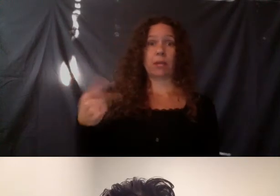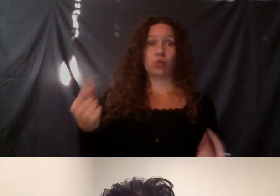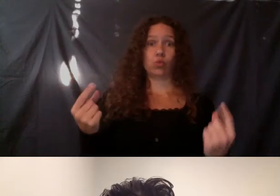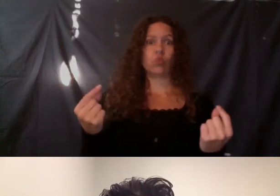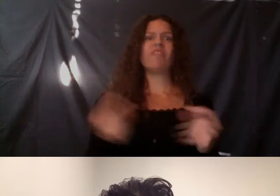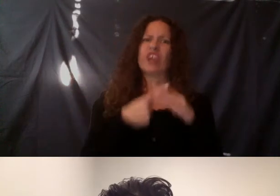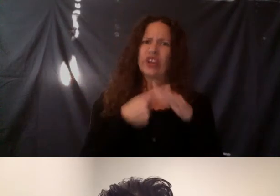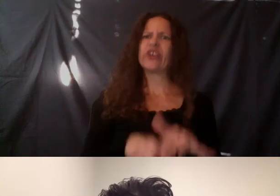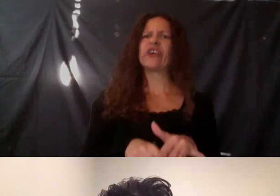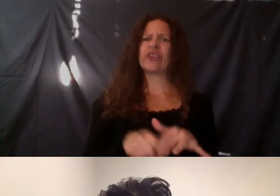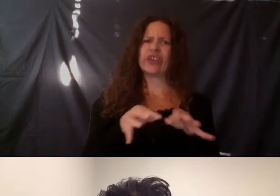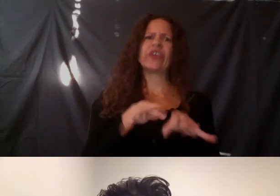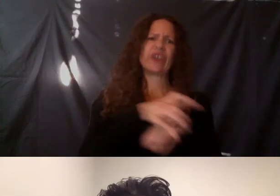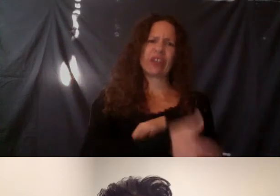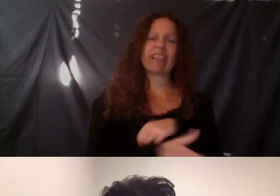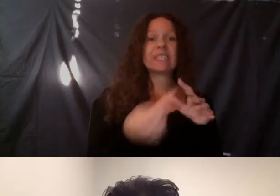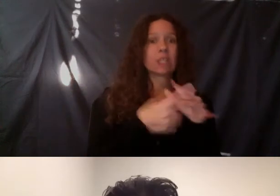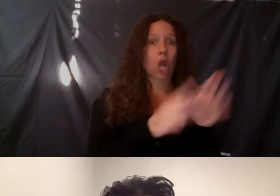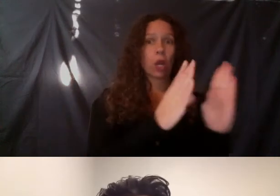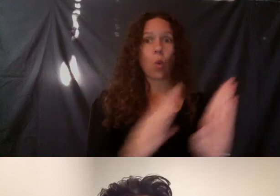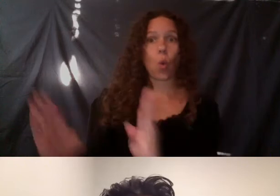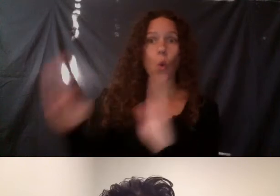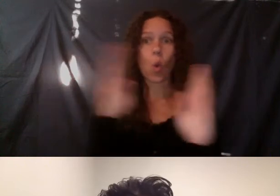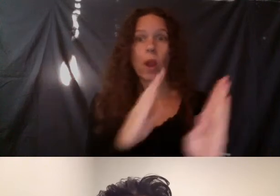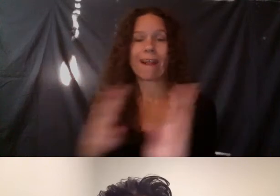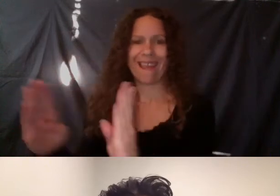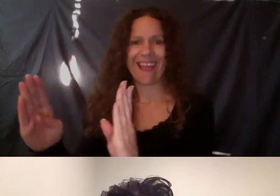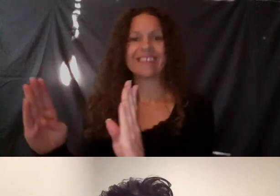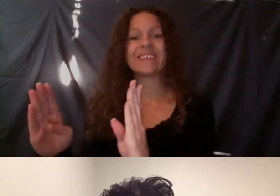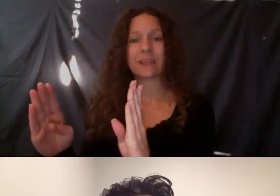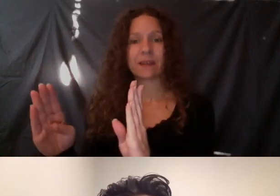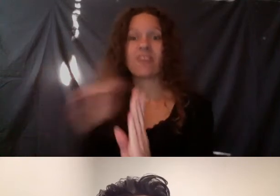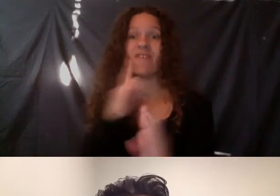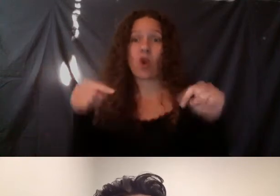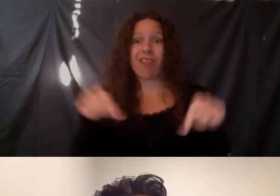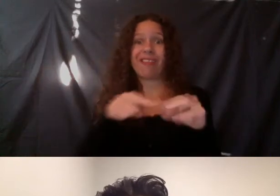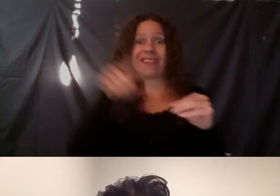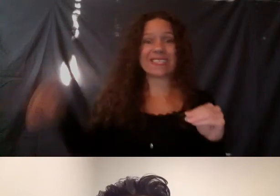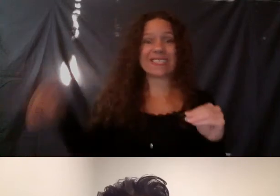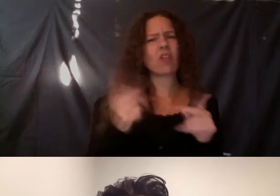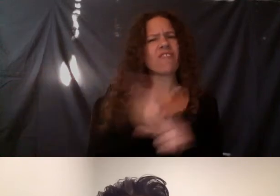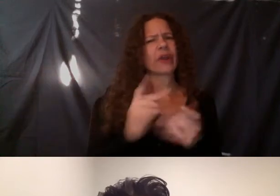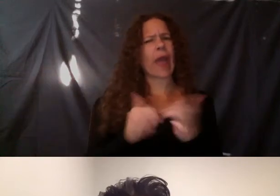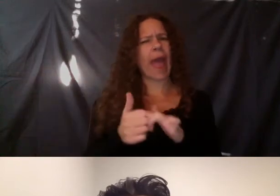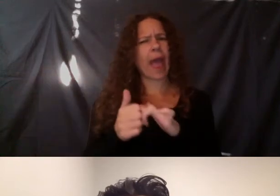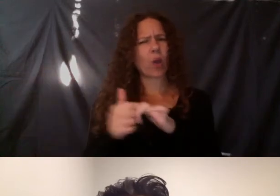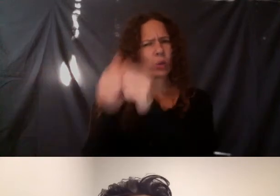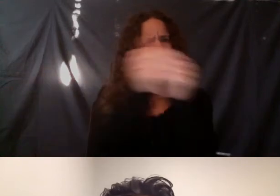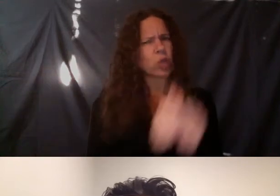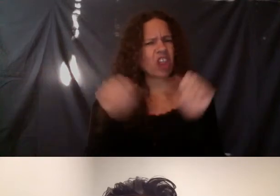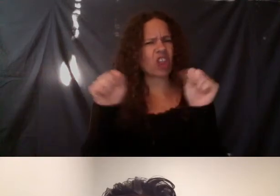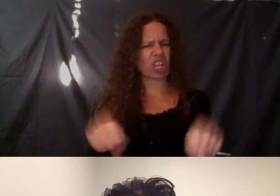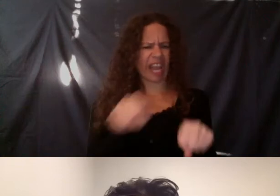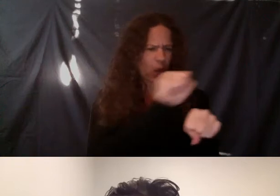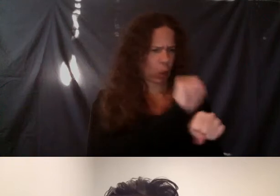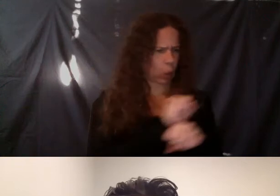together that will be playing a role within the Democratic umbrella this cycle to see how we could work together and really ensuring that